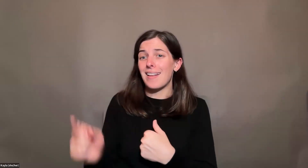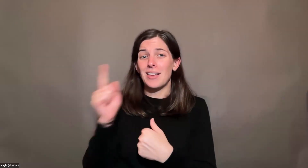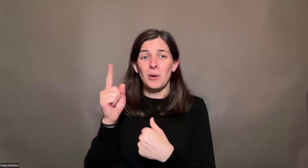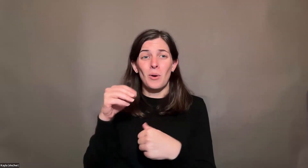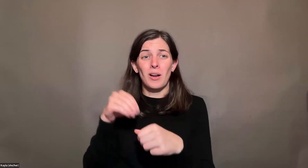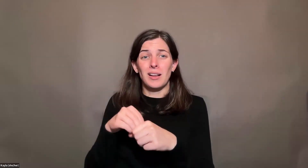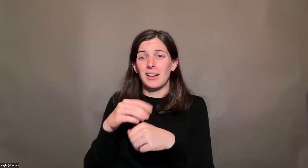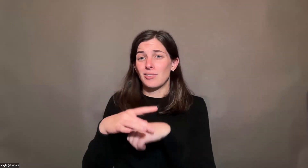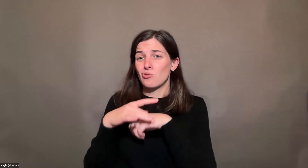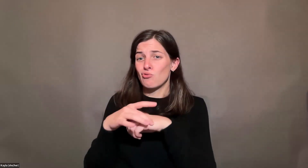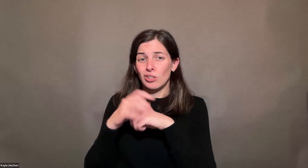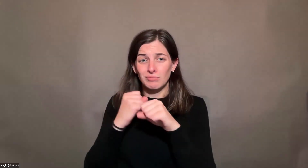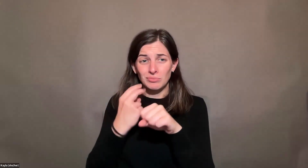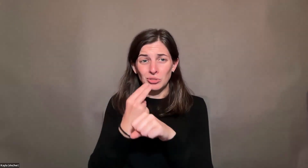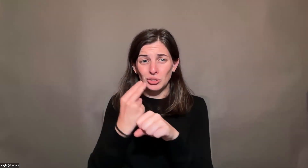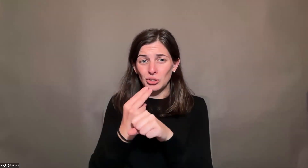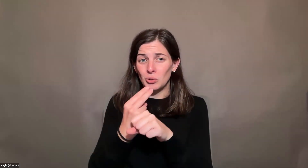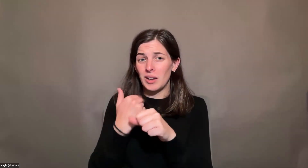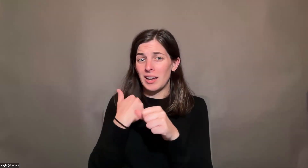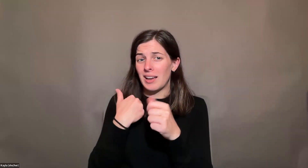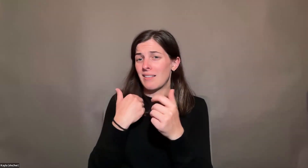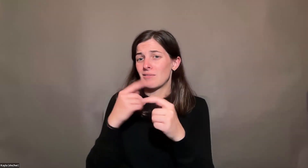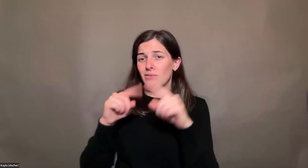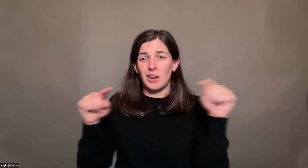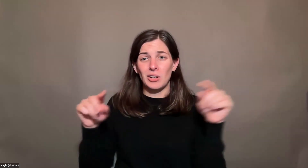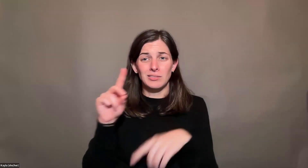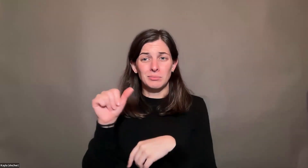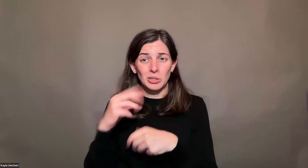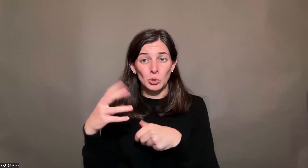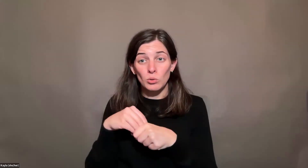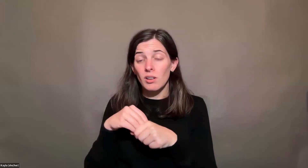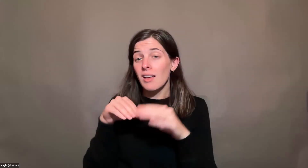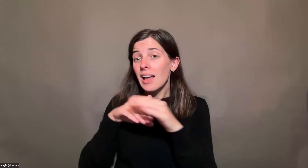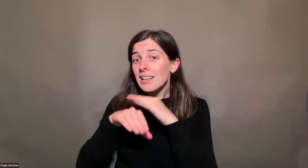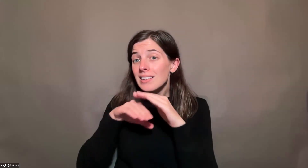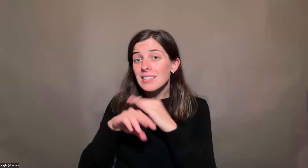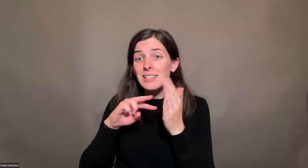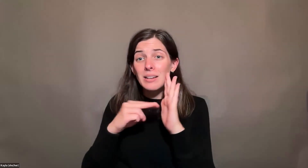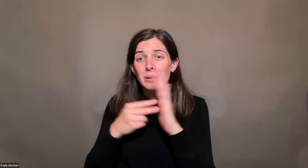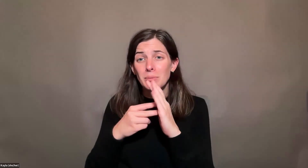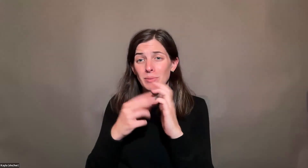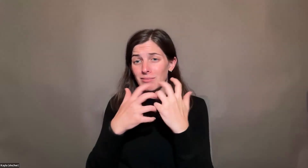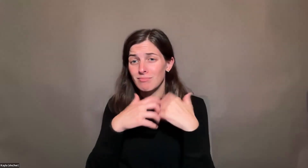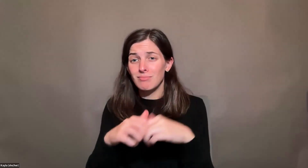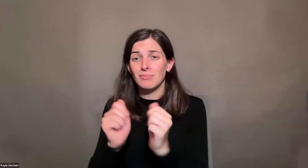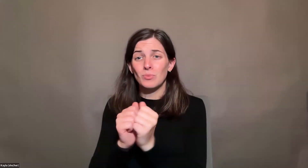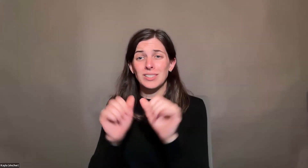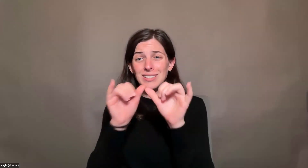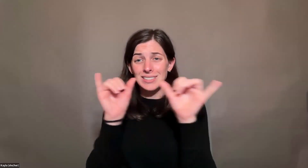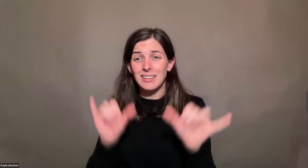some form of disabilities. So accessibility is also about compliance with standards like WCAG